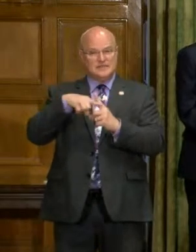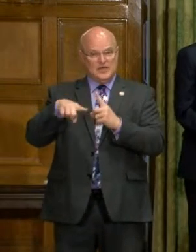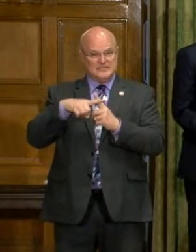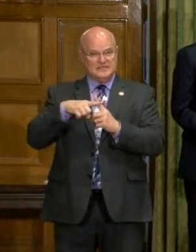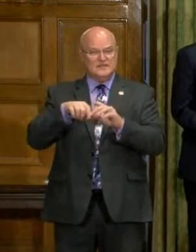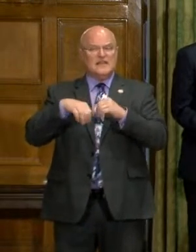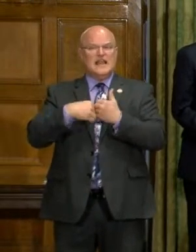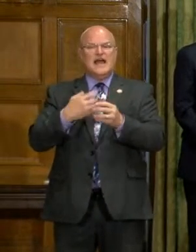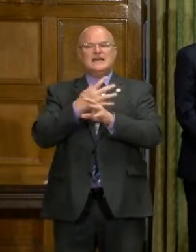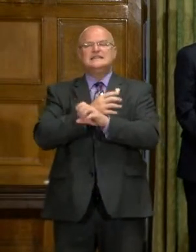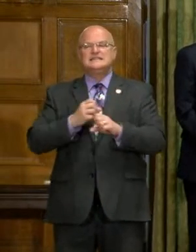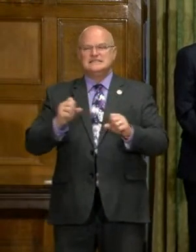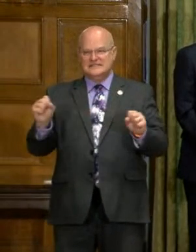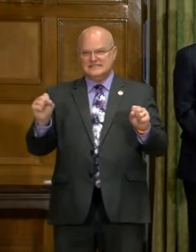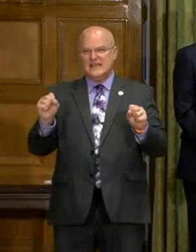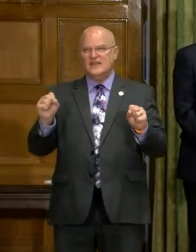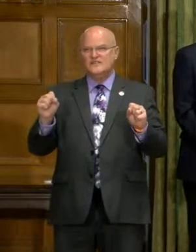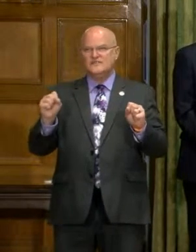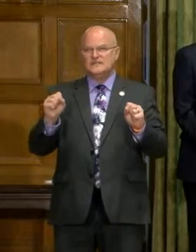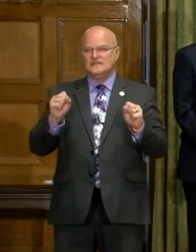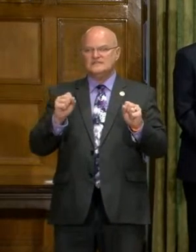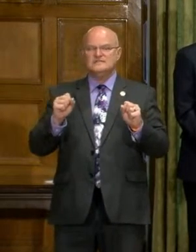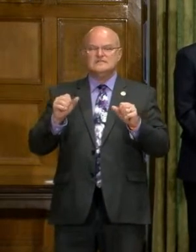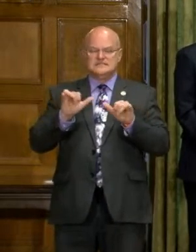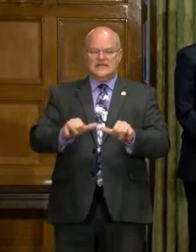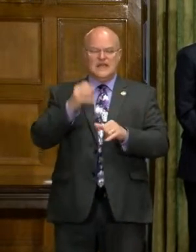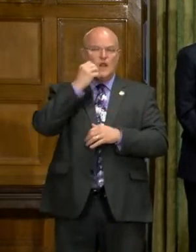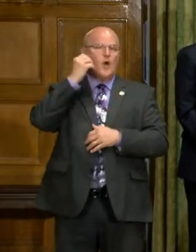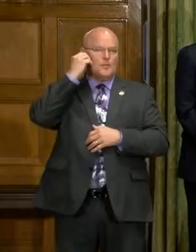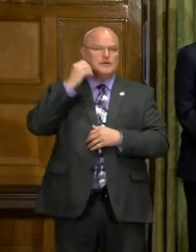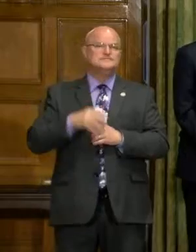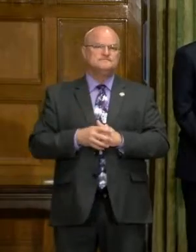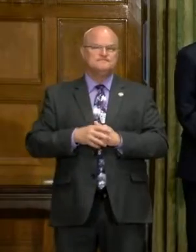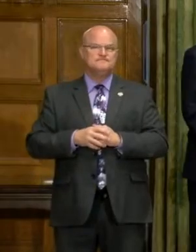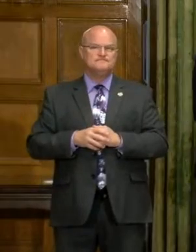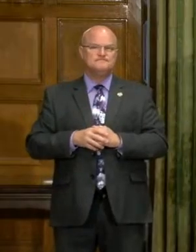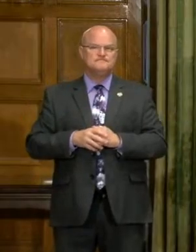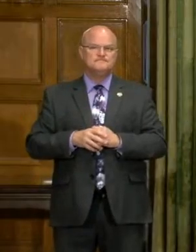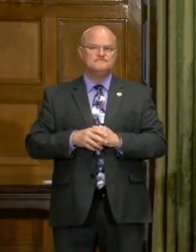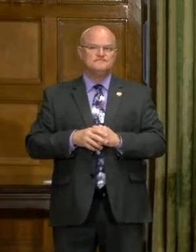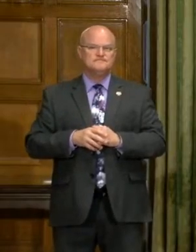positive, and how to safely isolate at home.